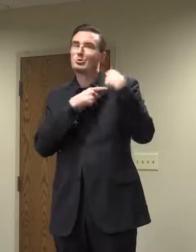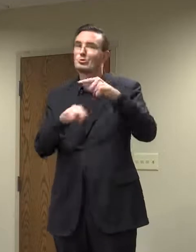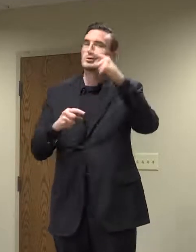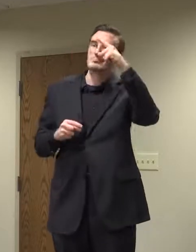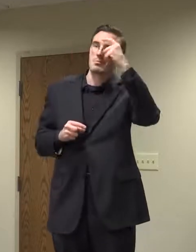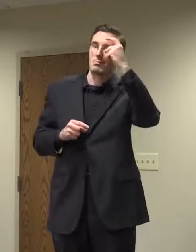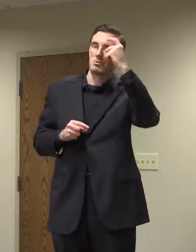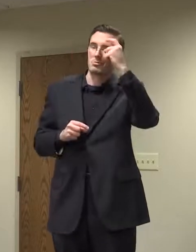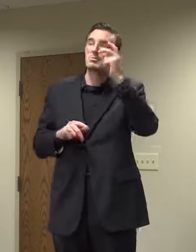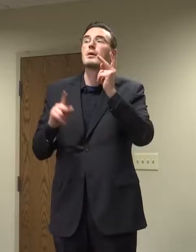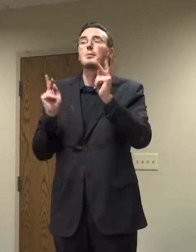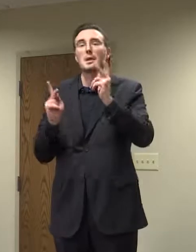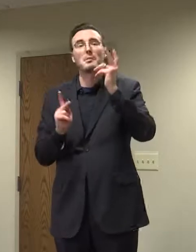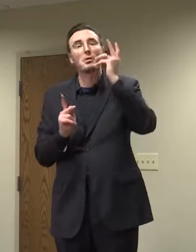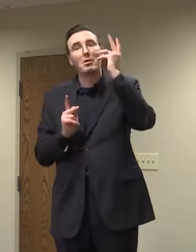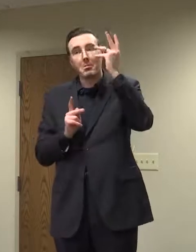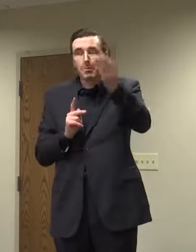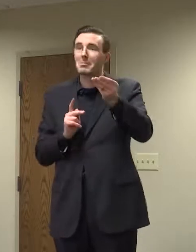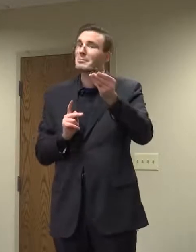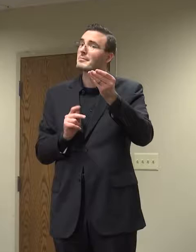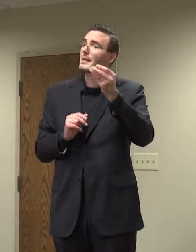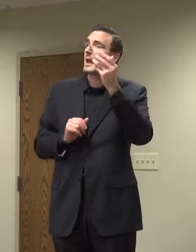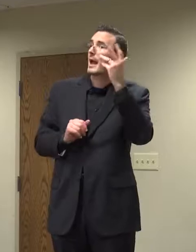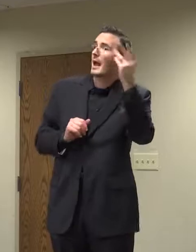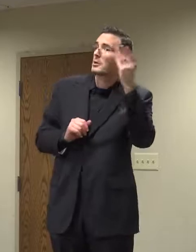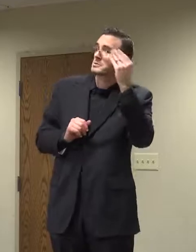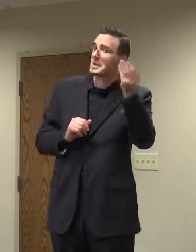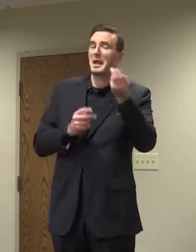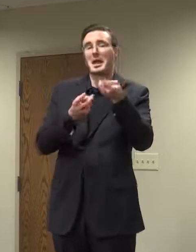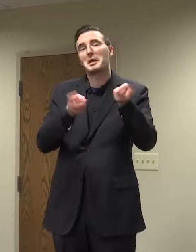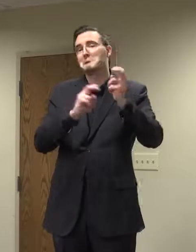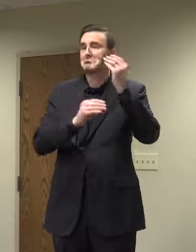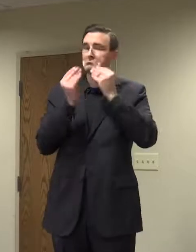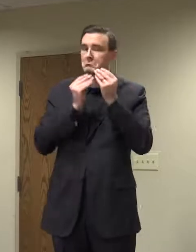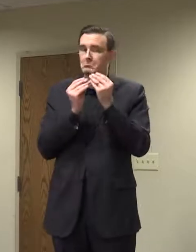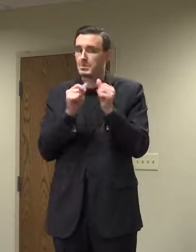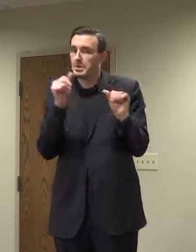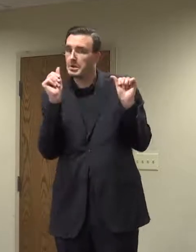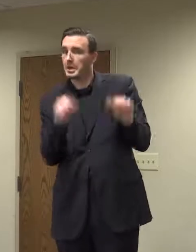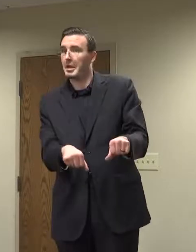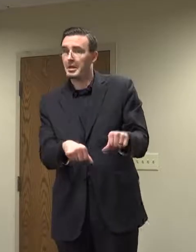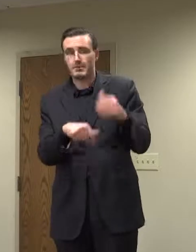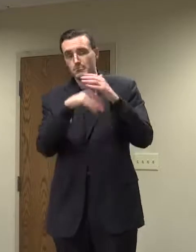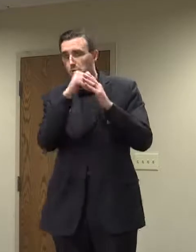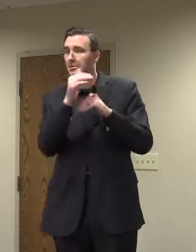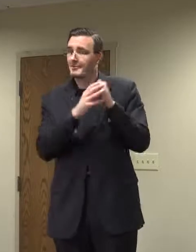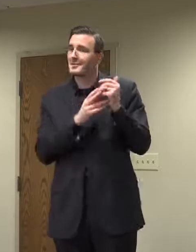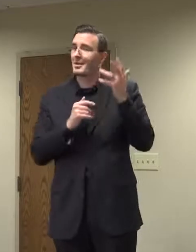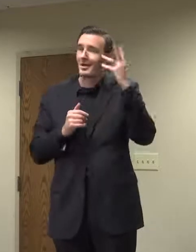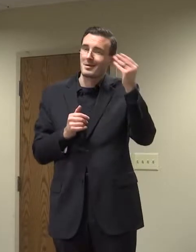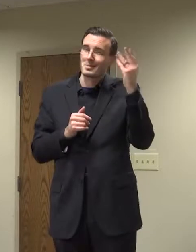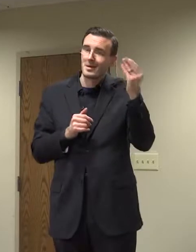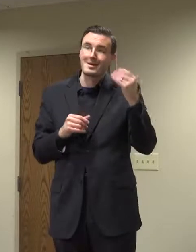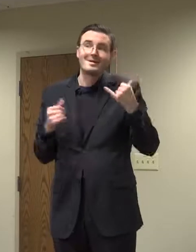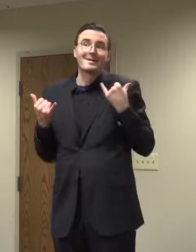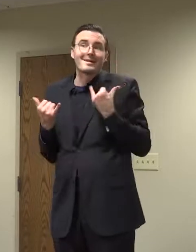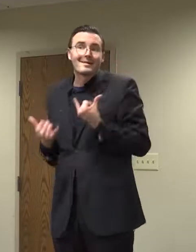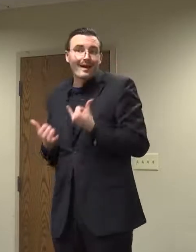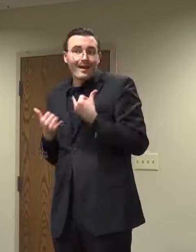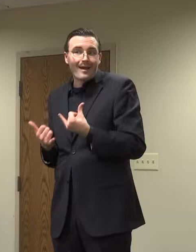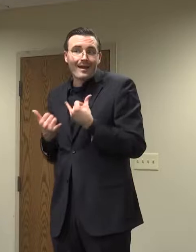People could still dine outdoors comfortably. We are now moving into the indoor